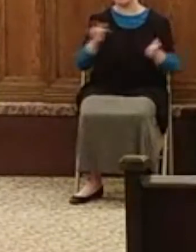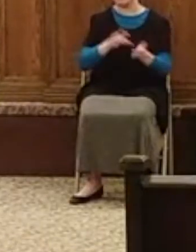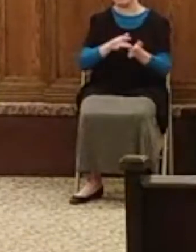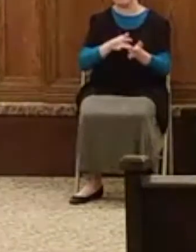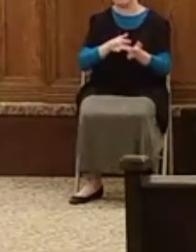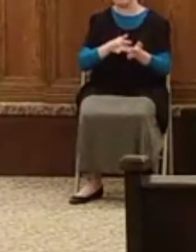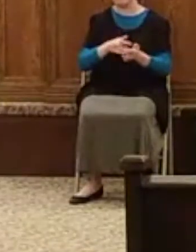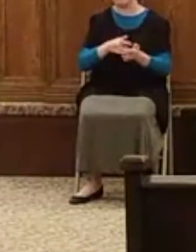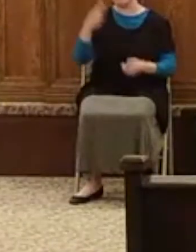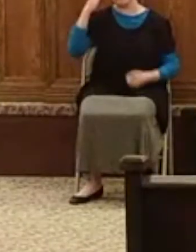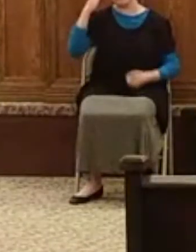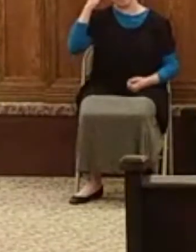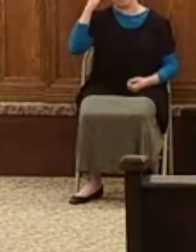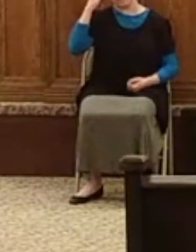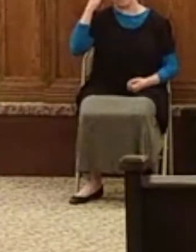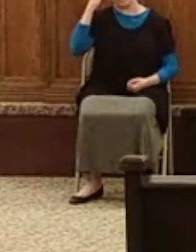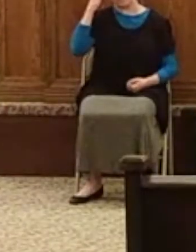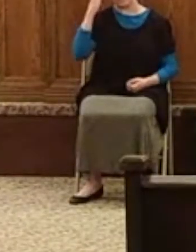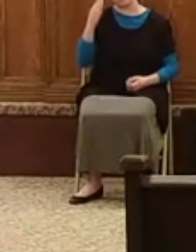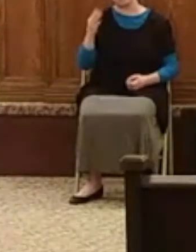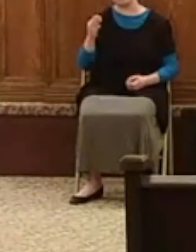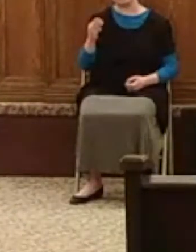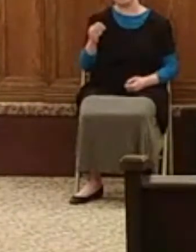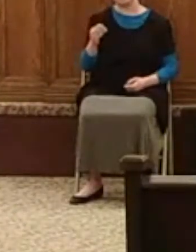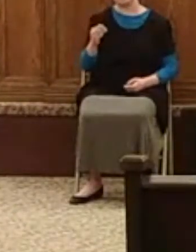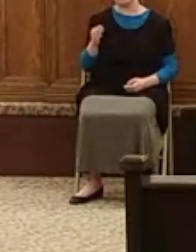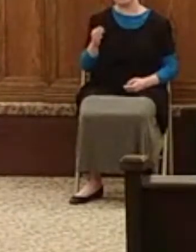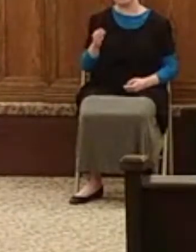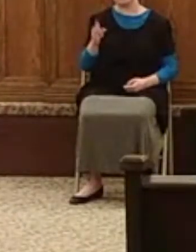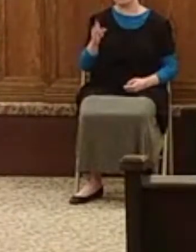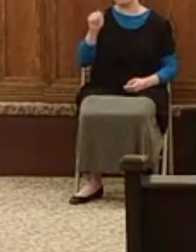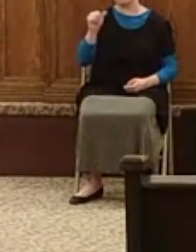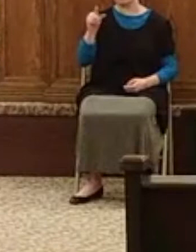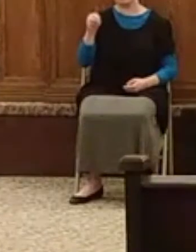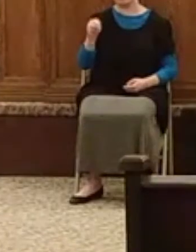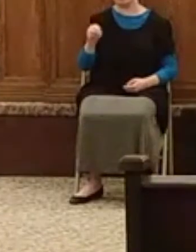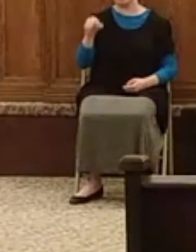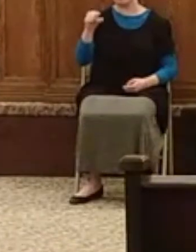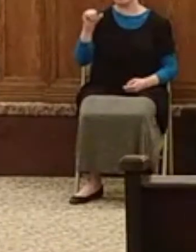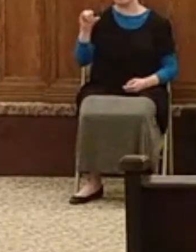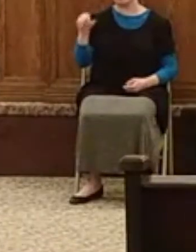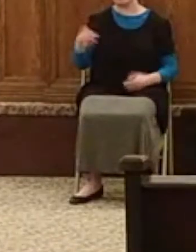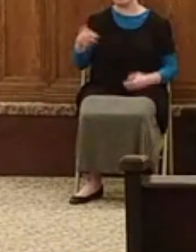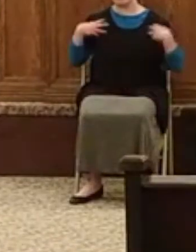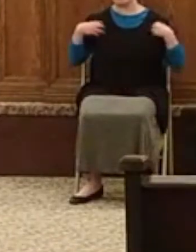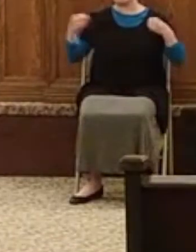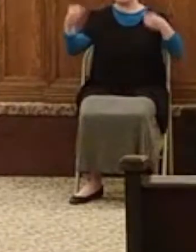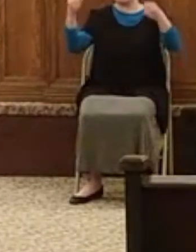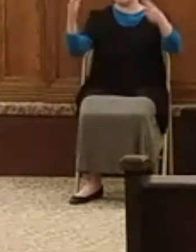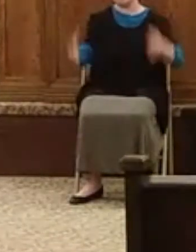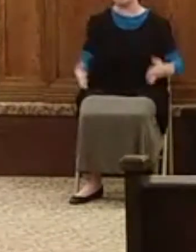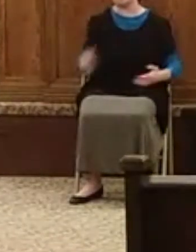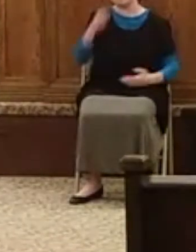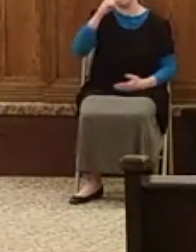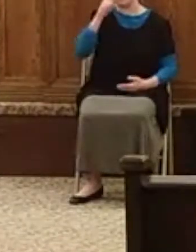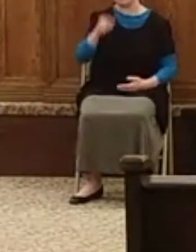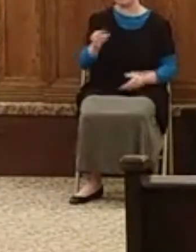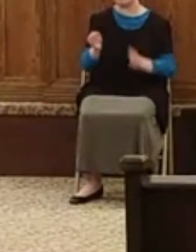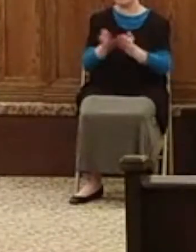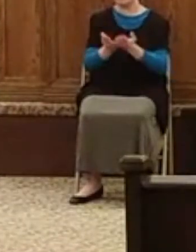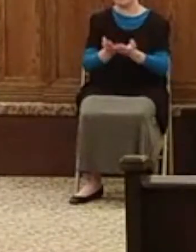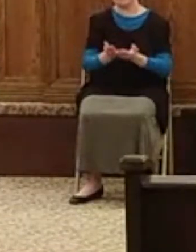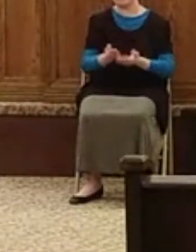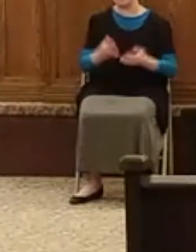their addictions. They need to know that there is a balm in Gilead, a healer. Amen. The Bible said that He sent